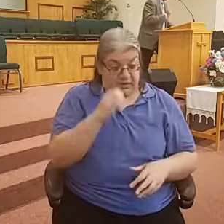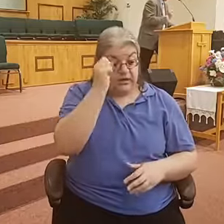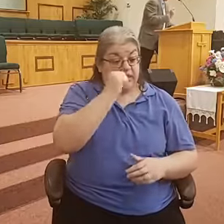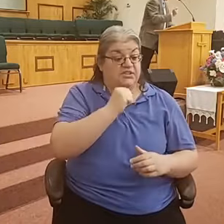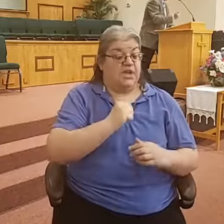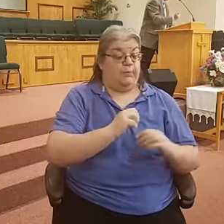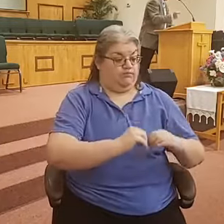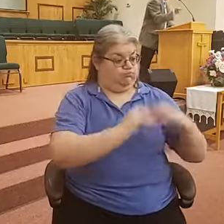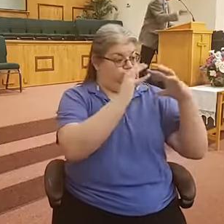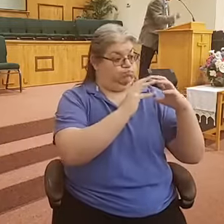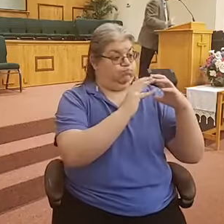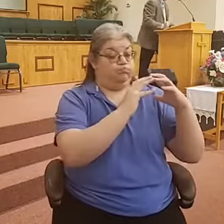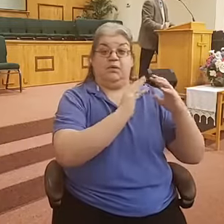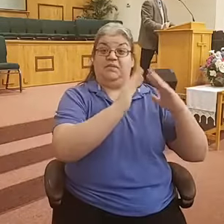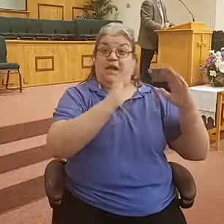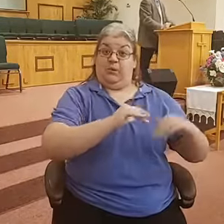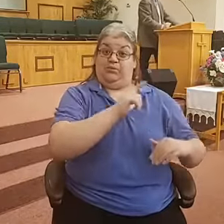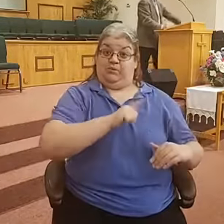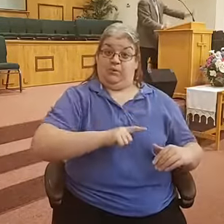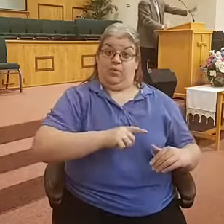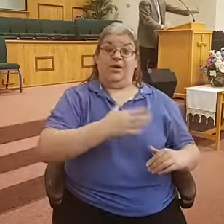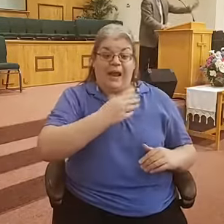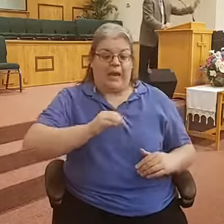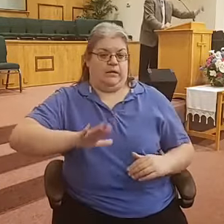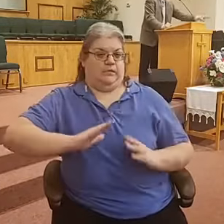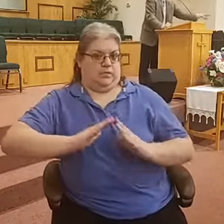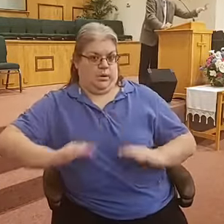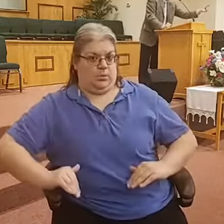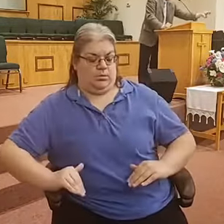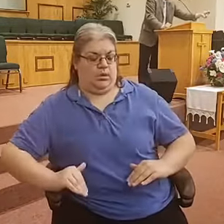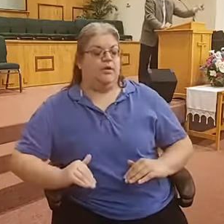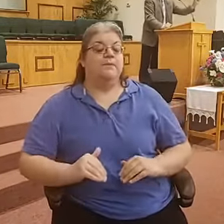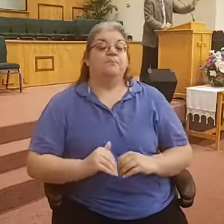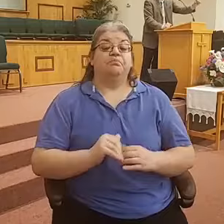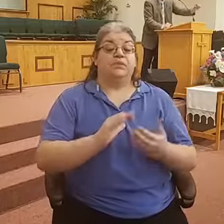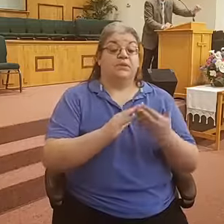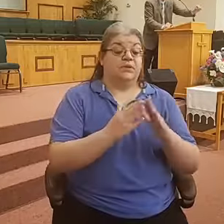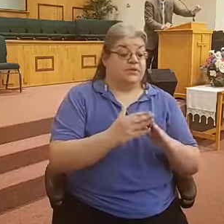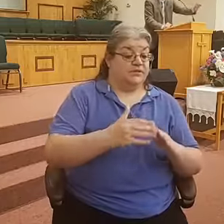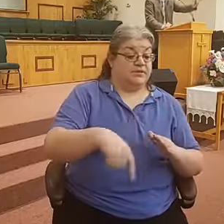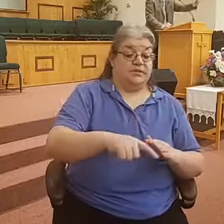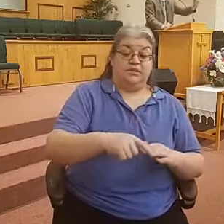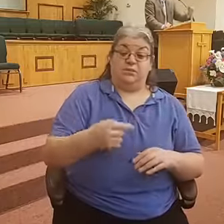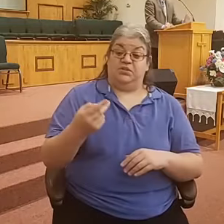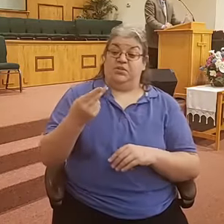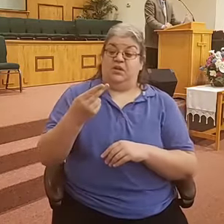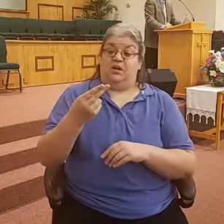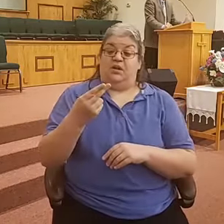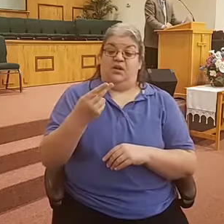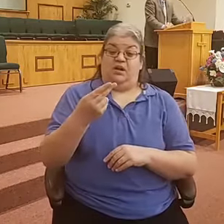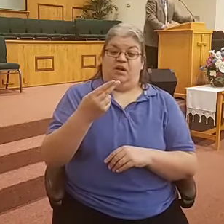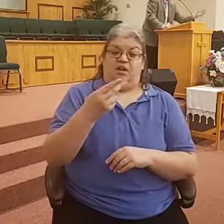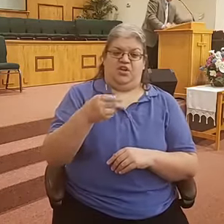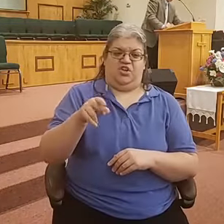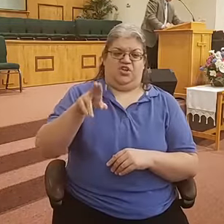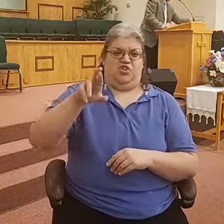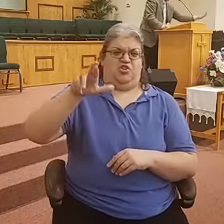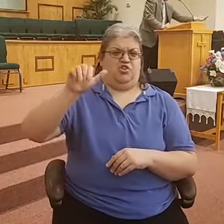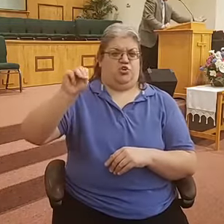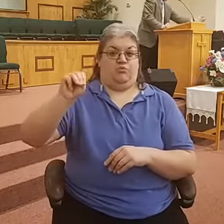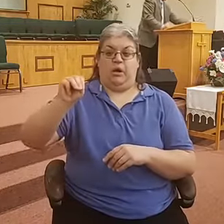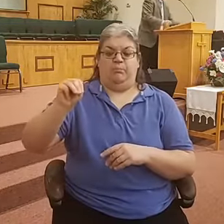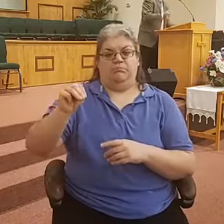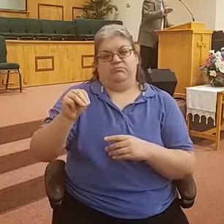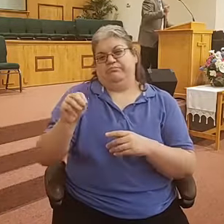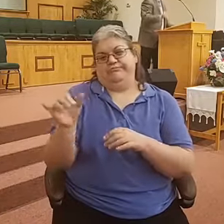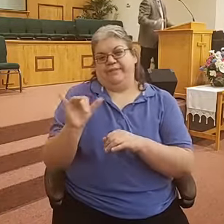had built the house of the Lord in his own house, that the cities which Hiram, that's Hiram, had restored